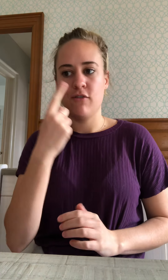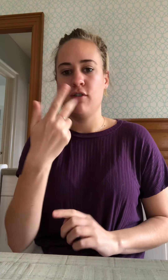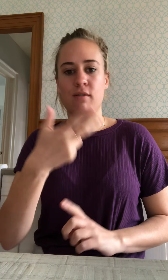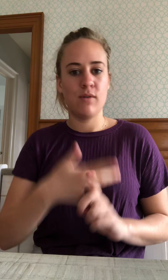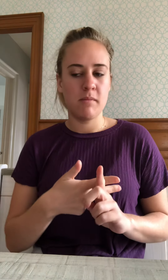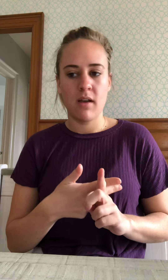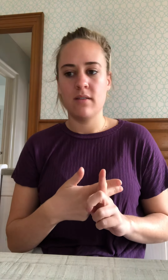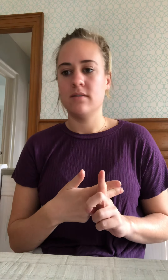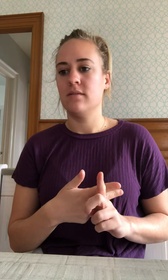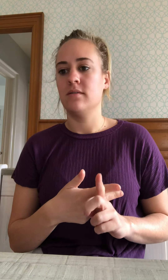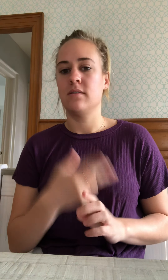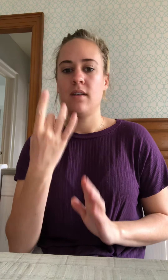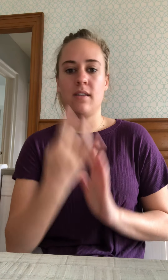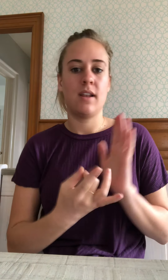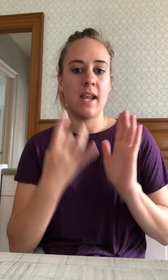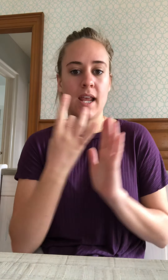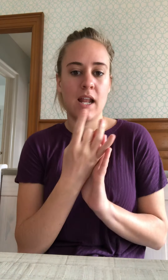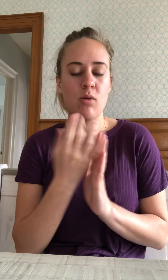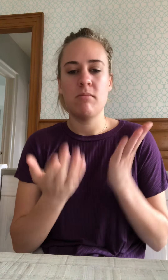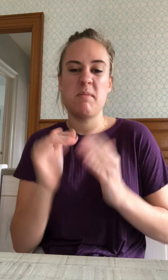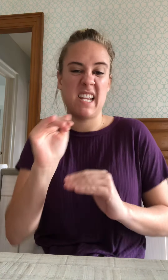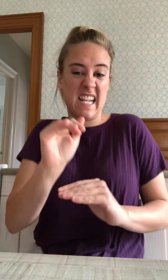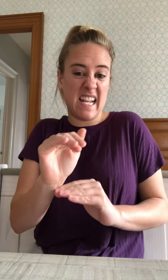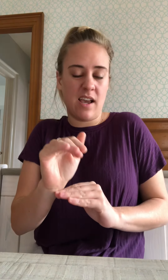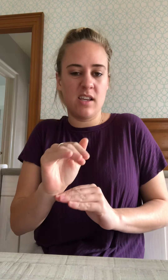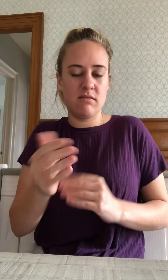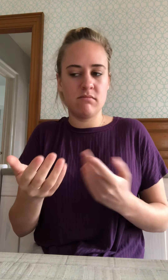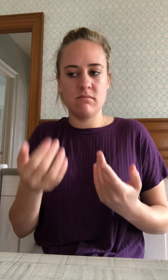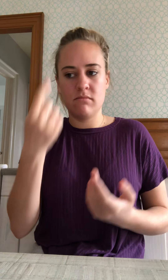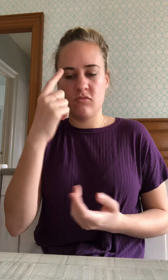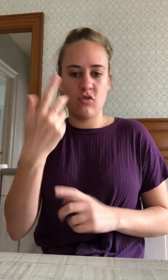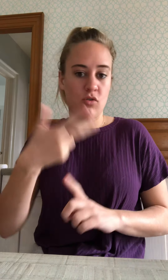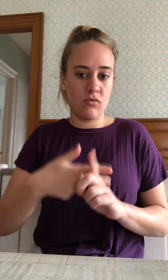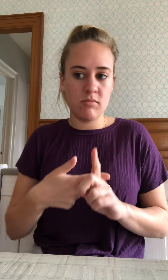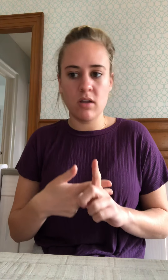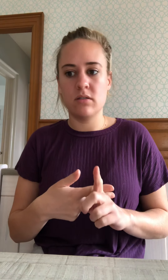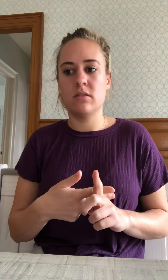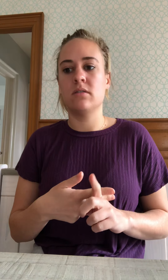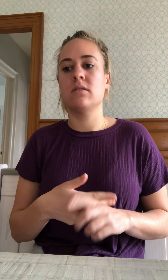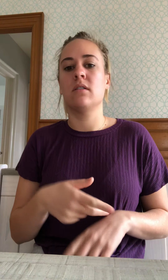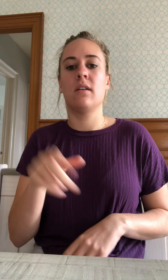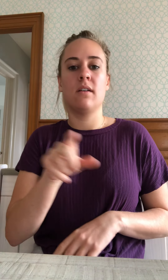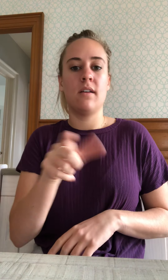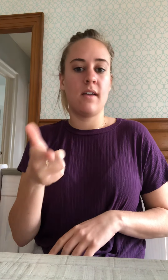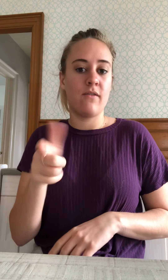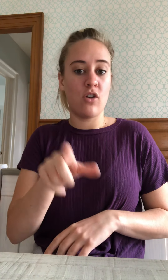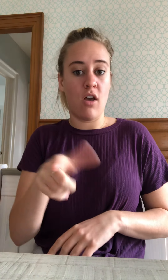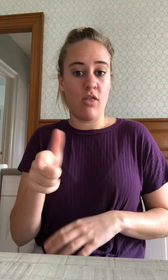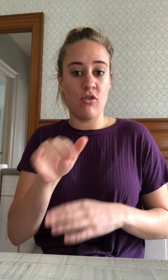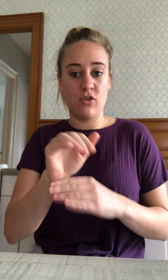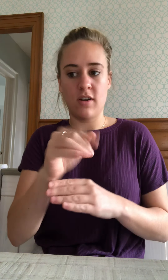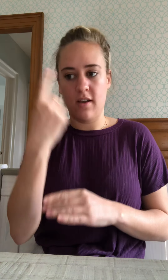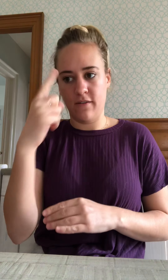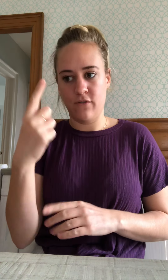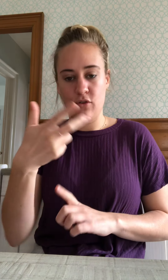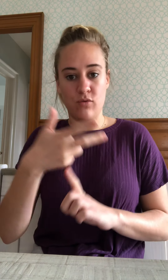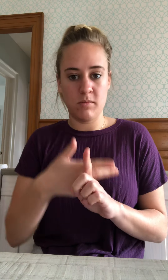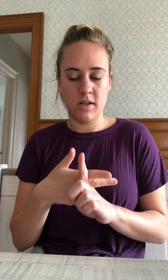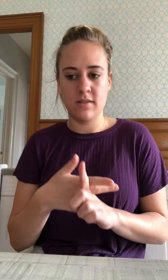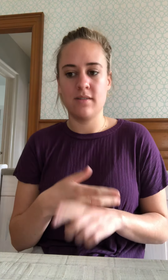just nighttime for 3 months. Alternate nights, 3 months, then 2 to 3 nights a week,